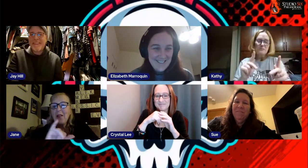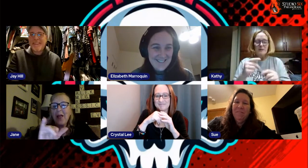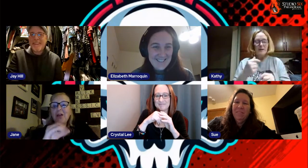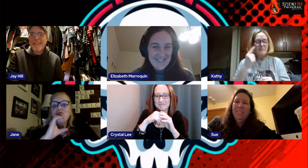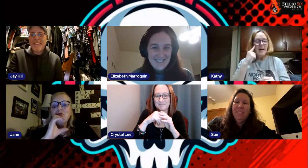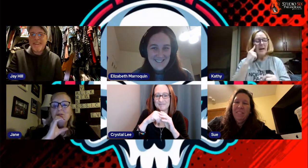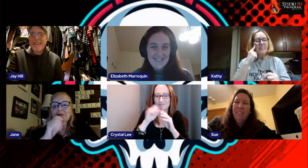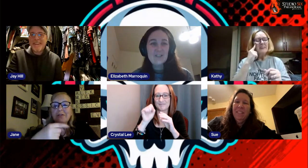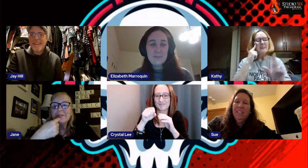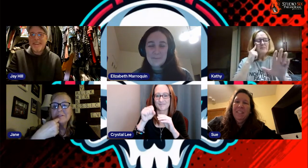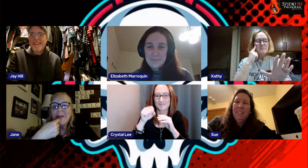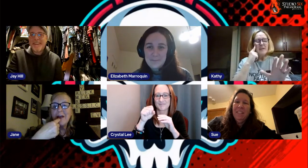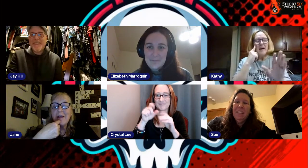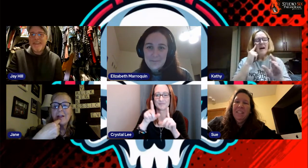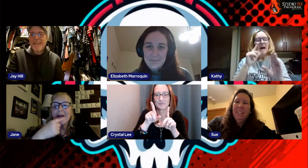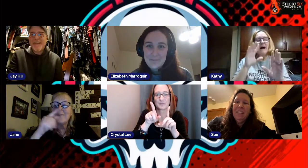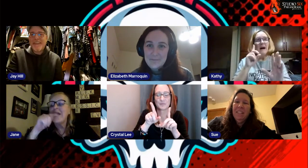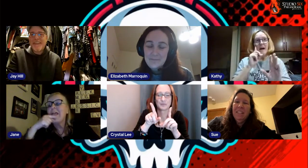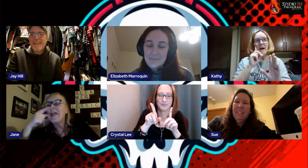It's an opportunity. I think